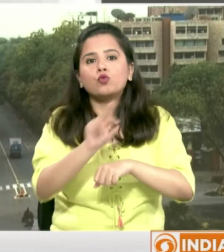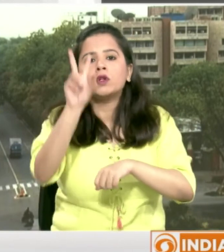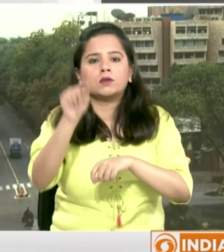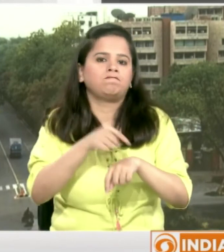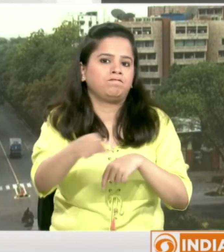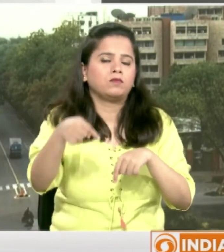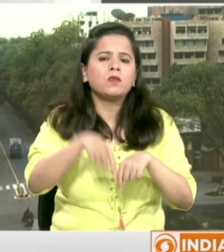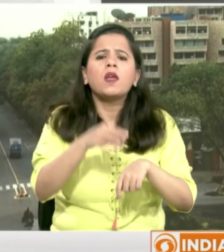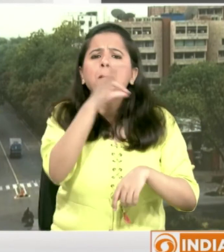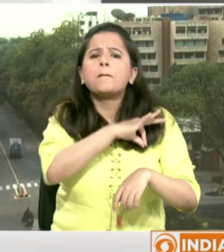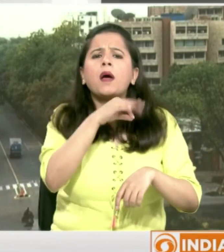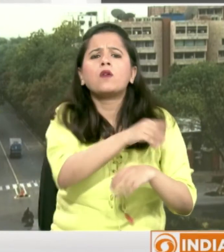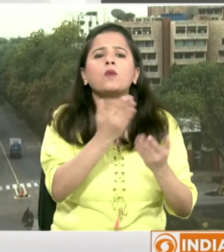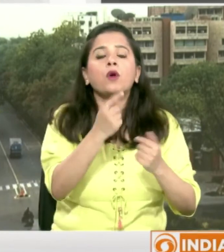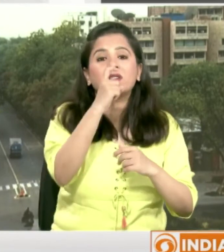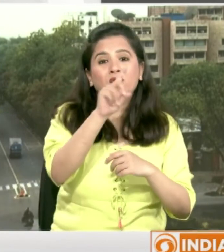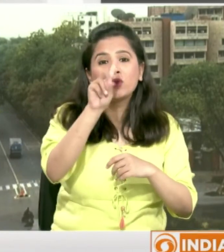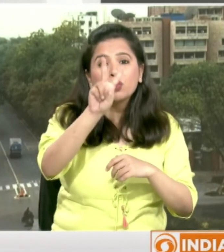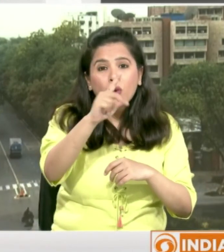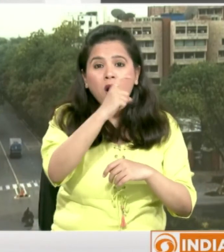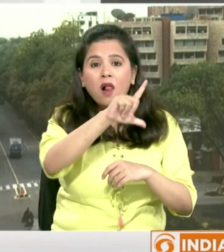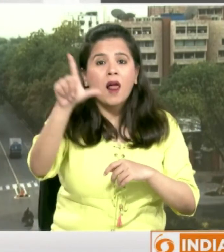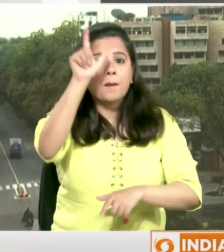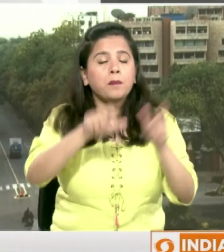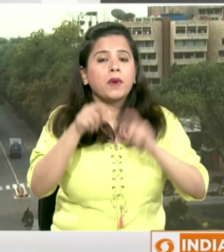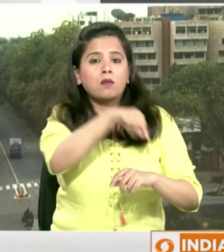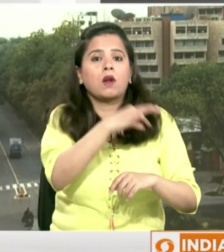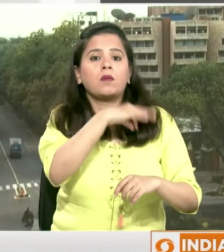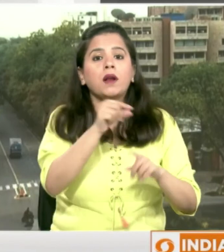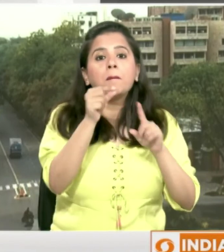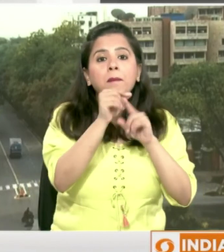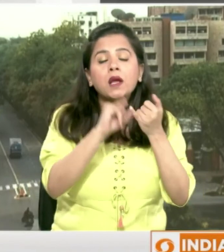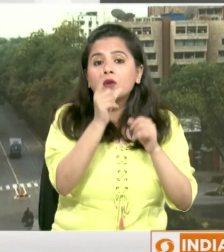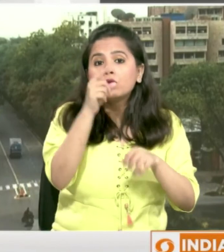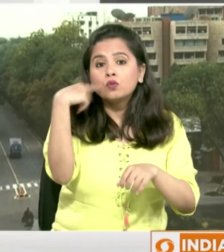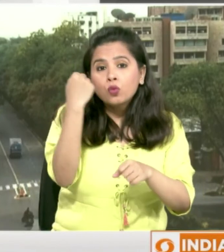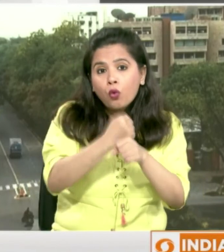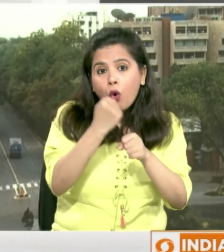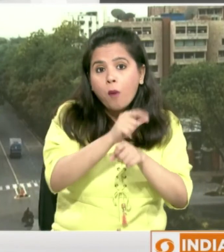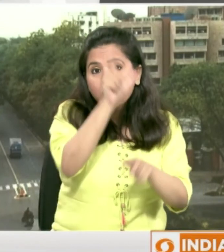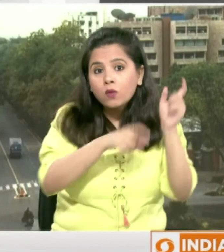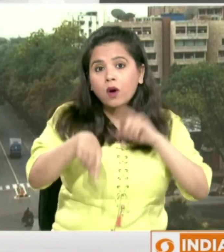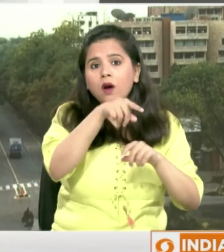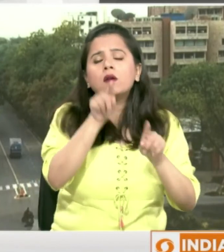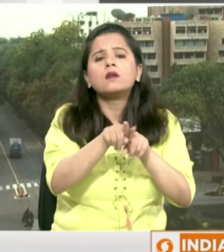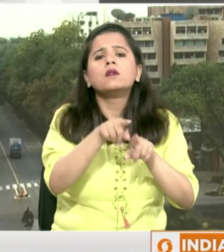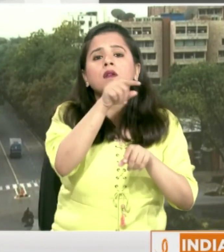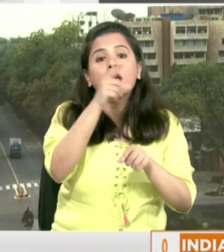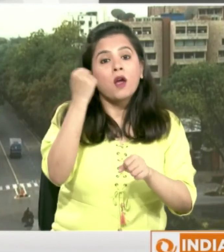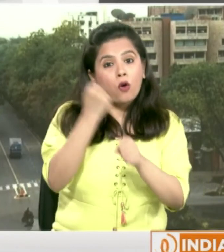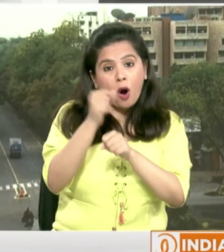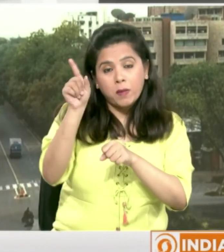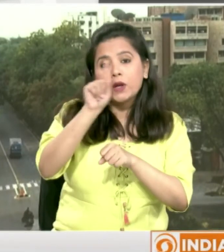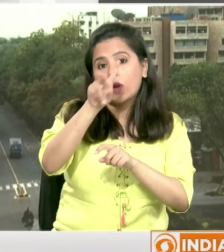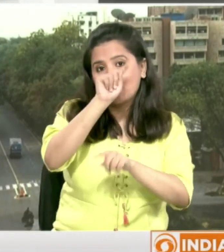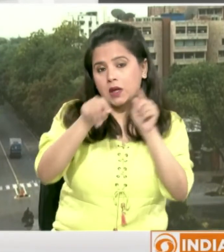to benefit 72 lakh workers for the government PSUs, the employers' contribution will remain at